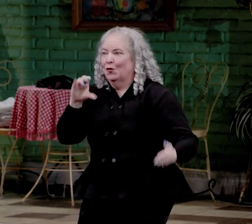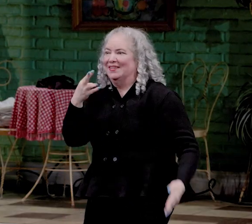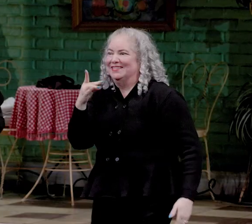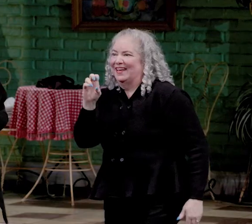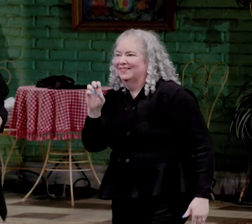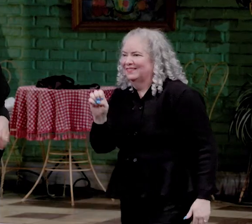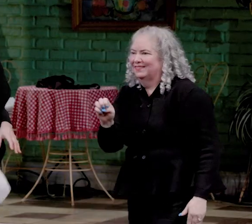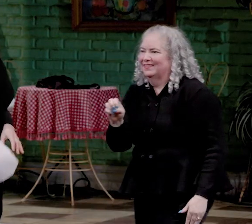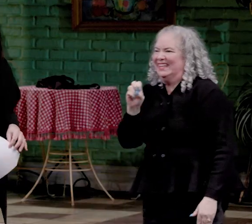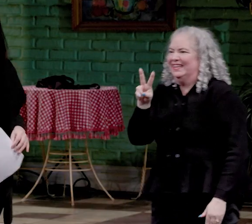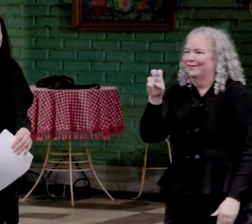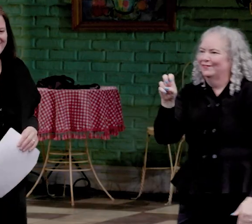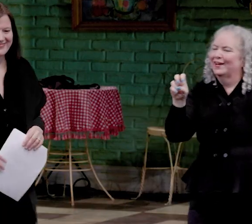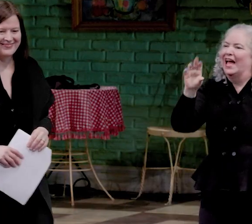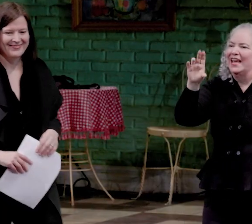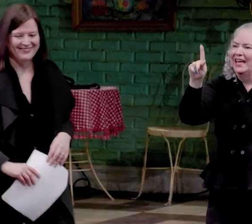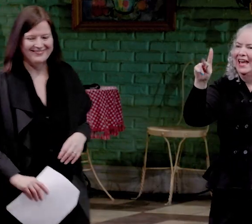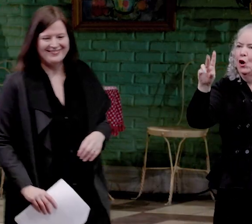Cato.